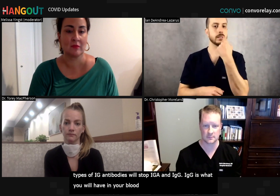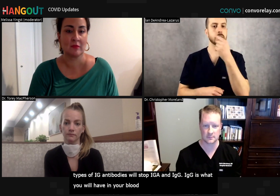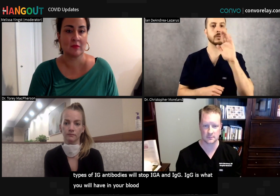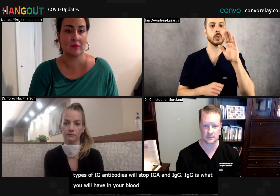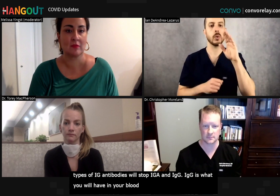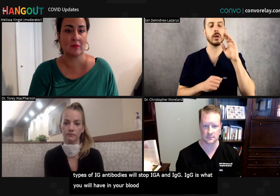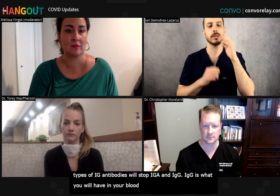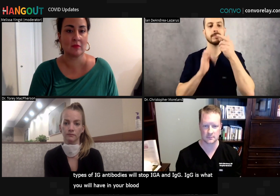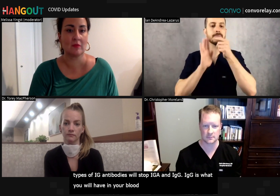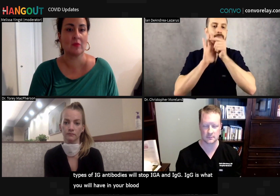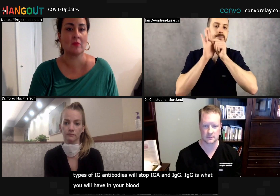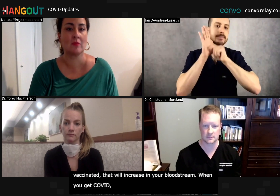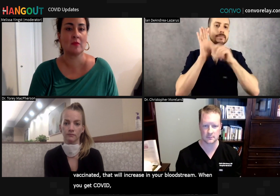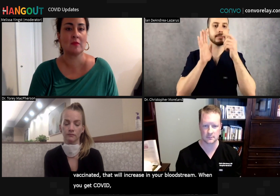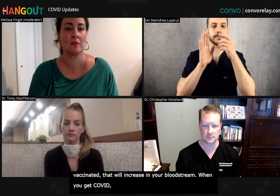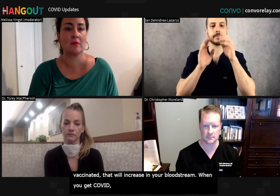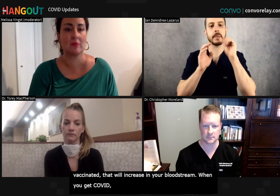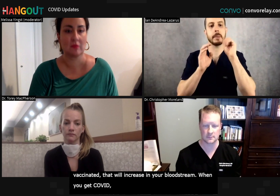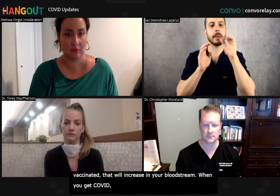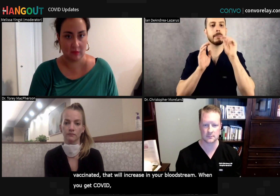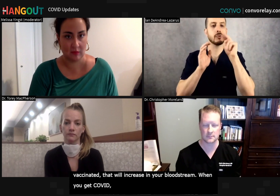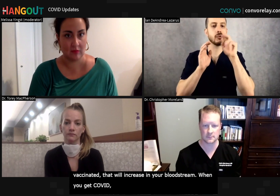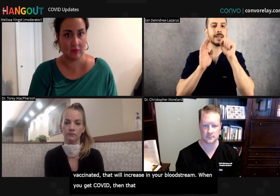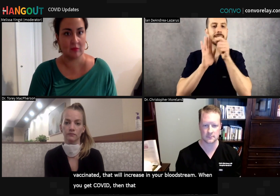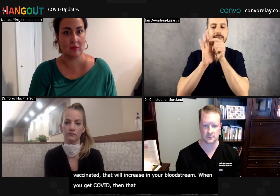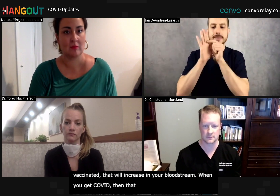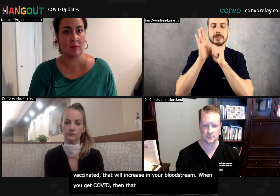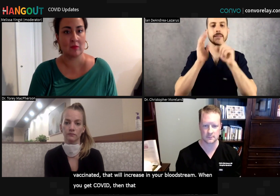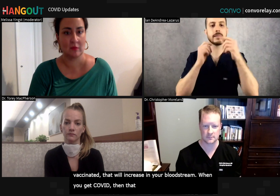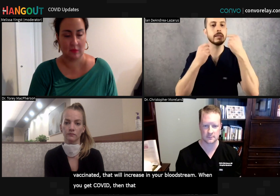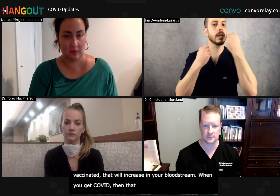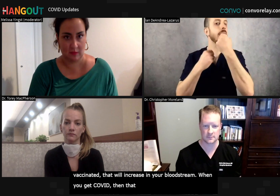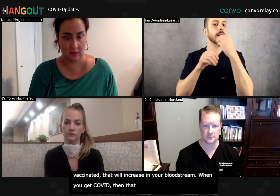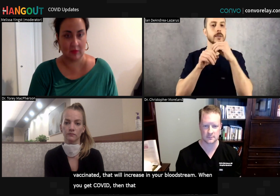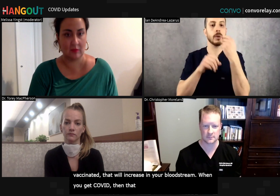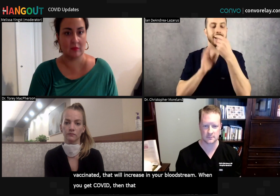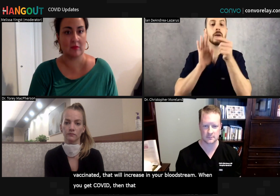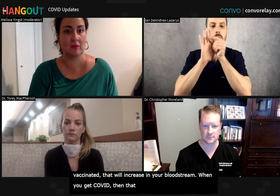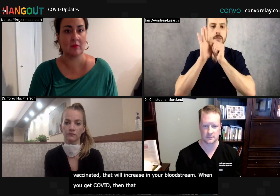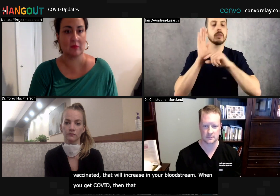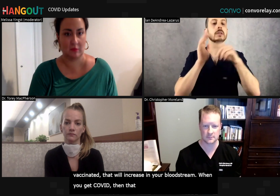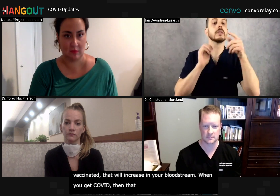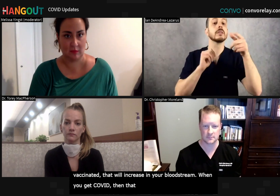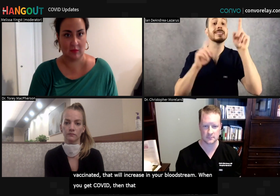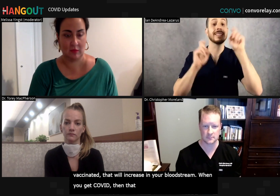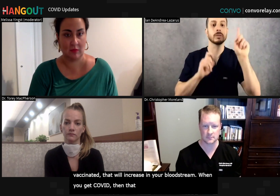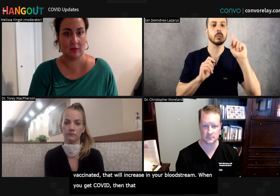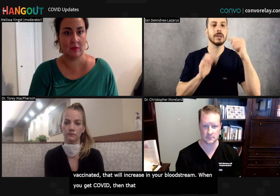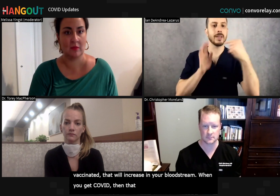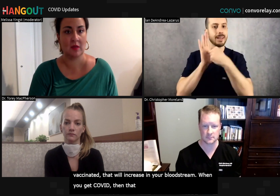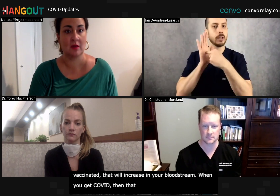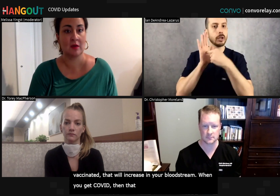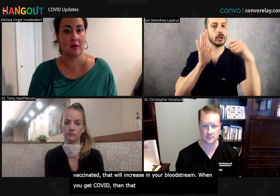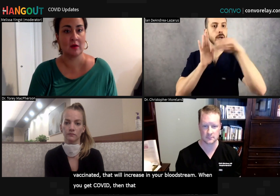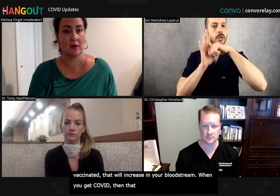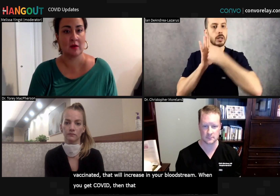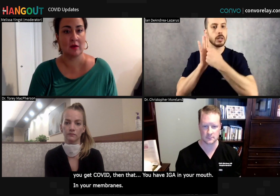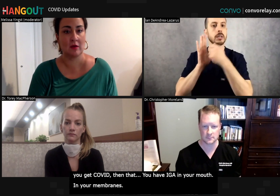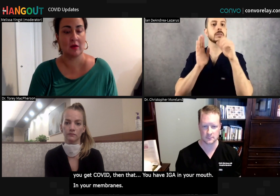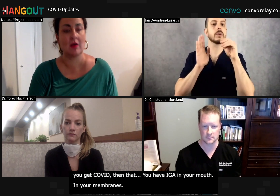then you've got IgA in your mouth, in your membranes of your mouth. And the test is in